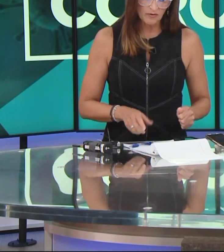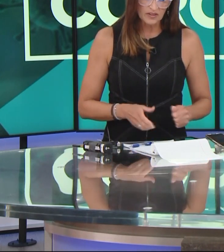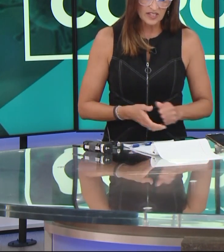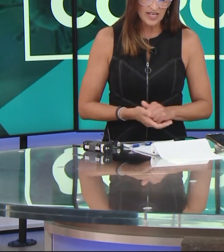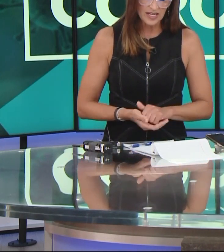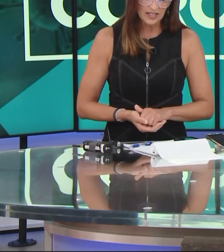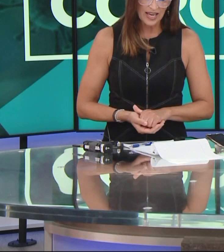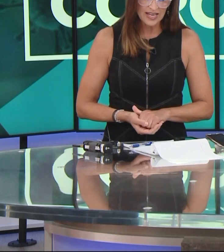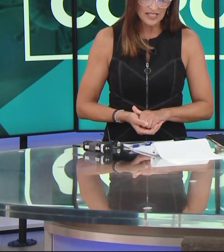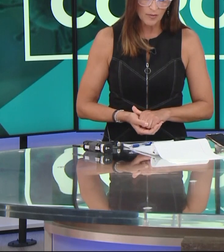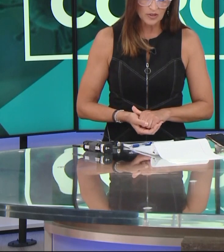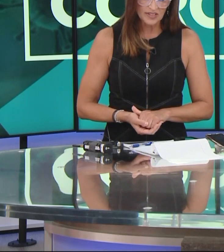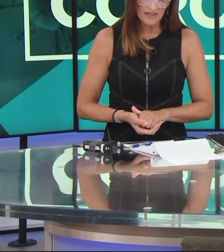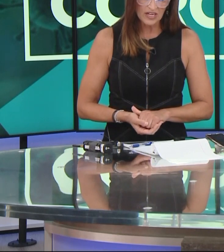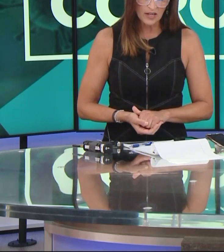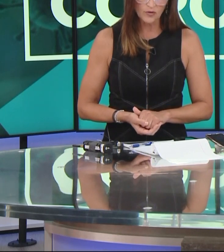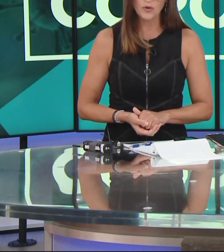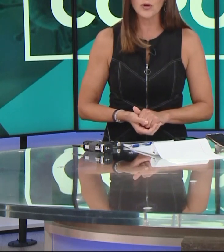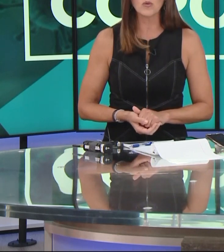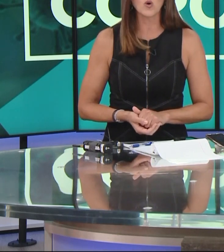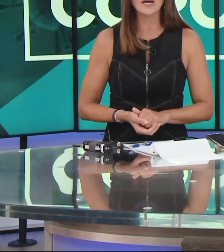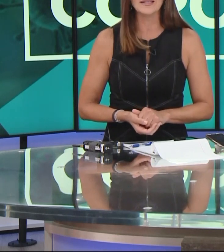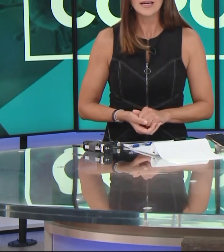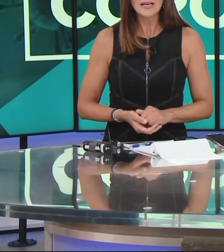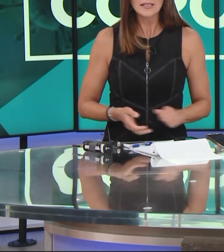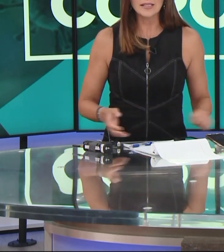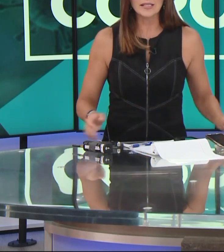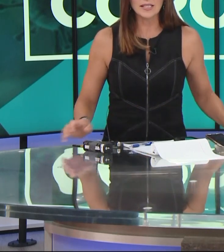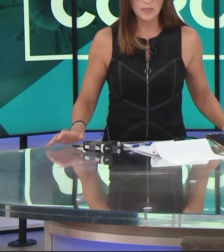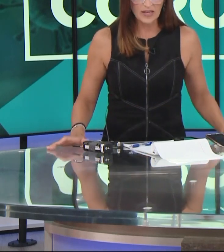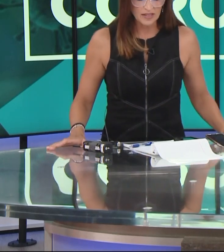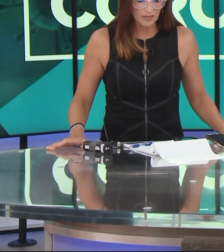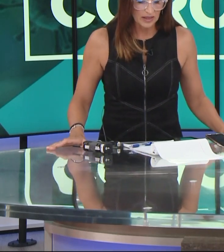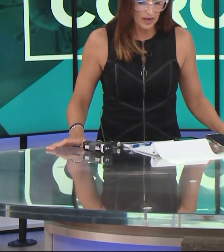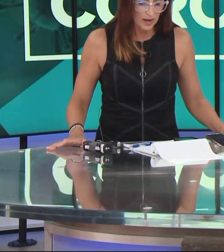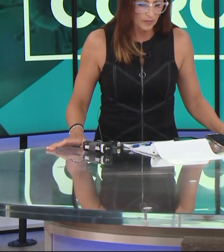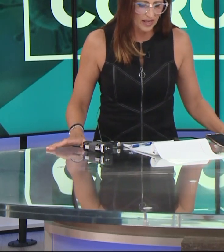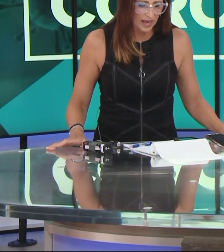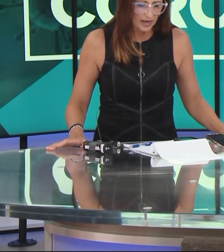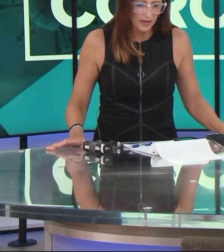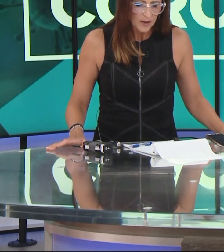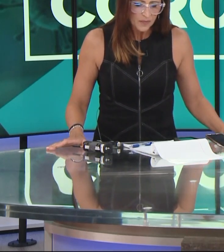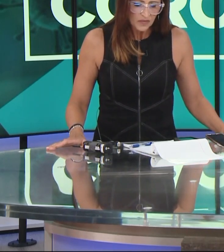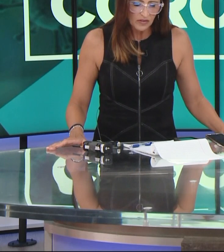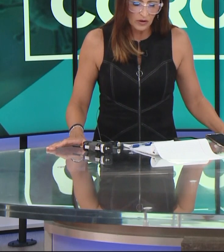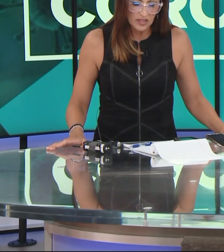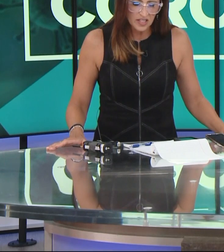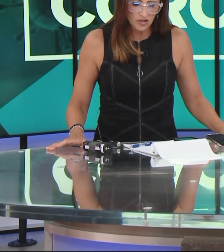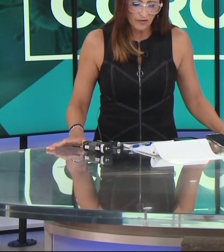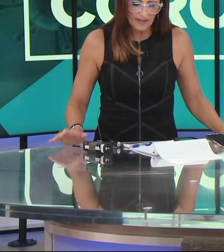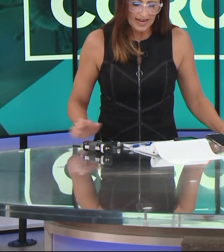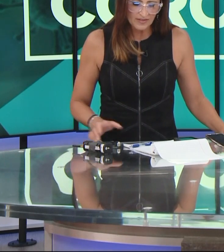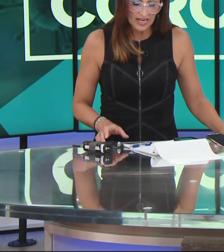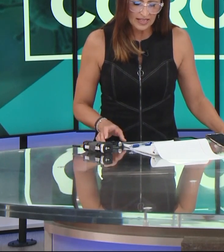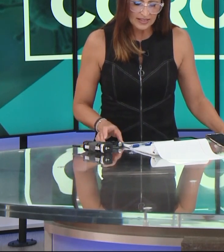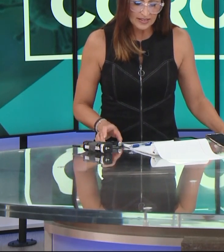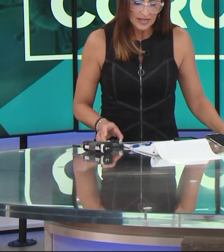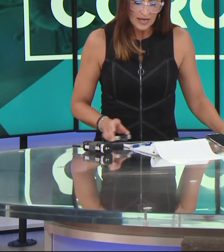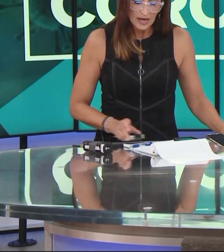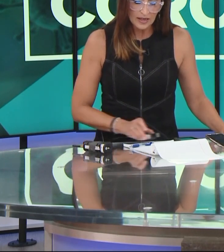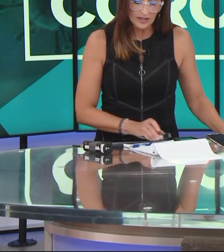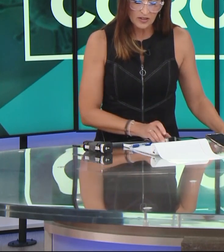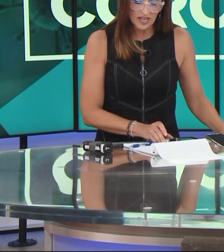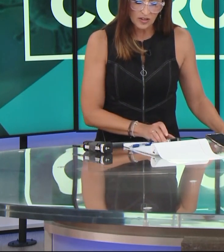increase we've seen in case number 731 since this pandemic began. There are an additional 5